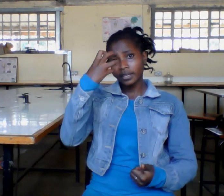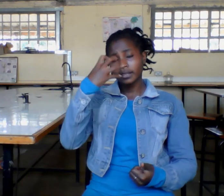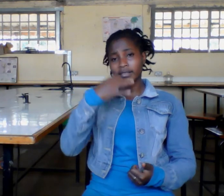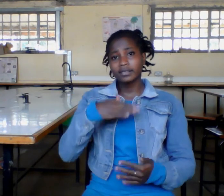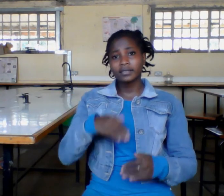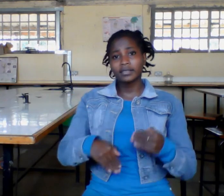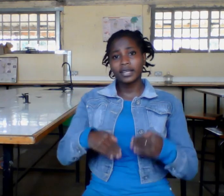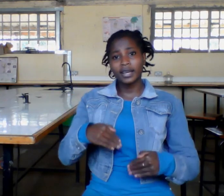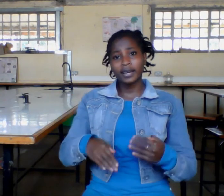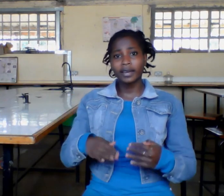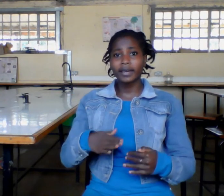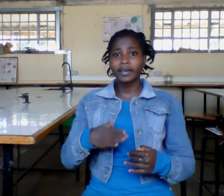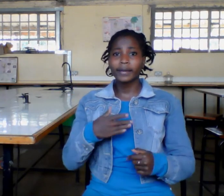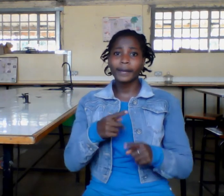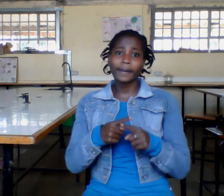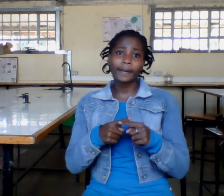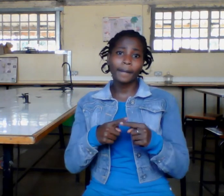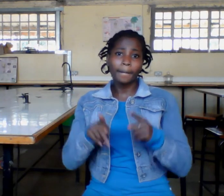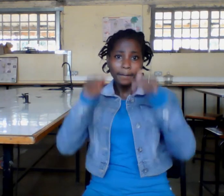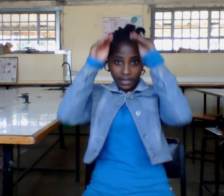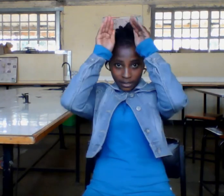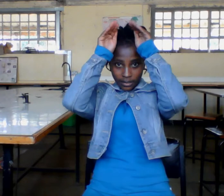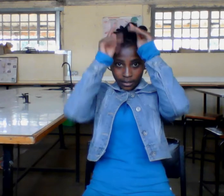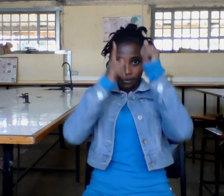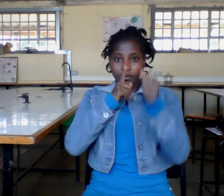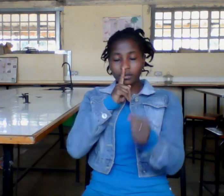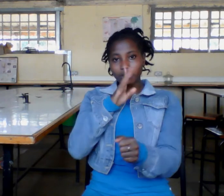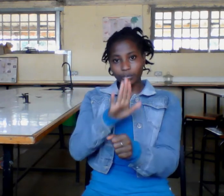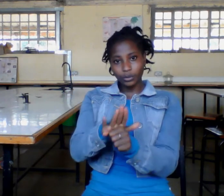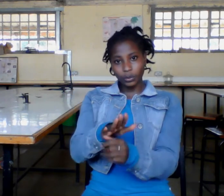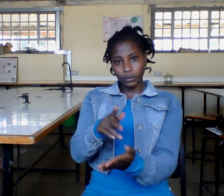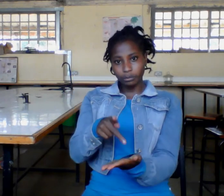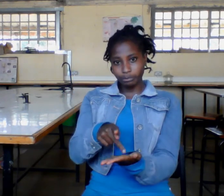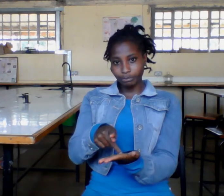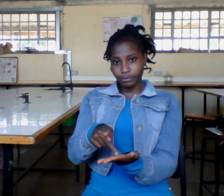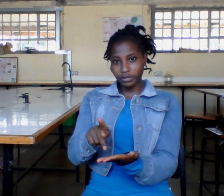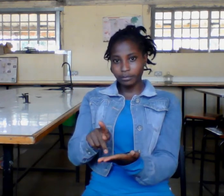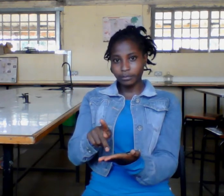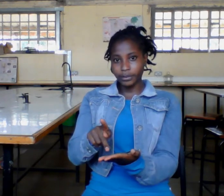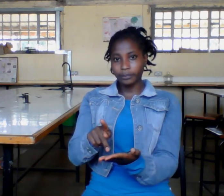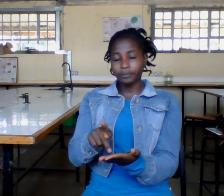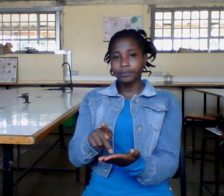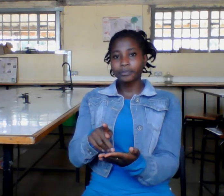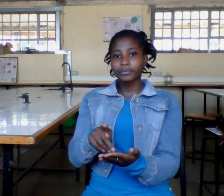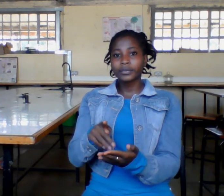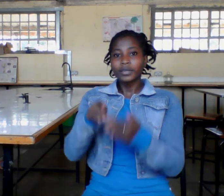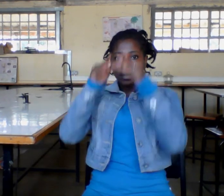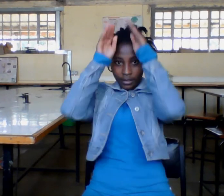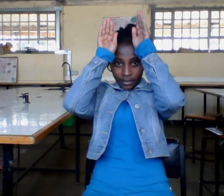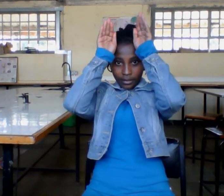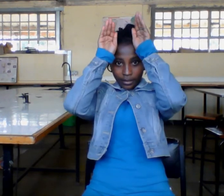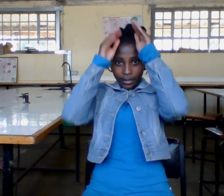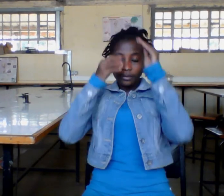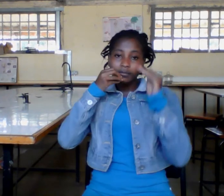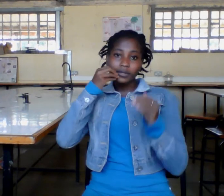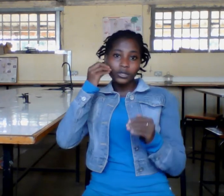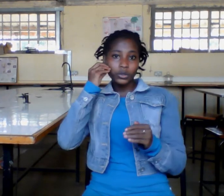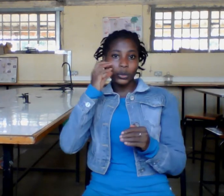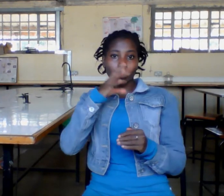back home and made fish school. After some days, Hyena came to Rabbit and asked for the payment he was supposed